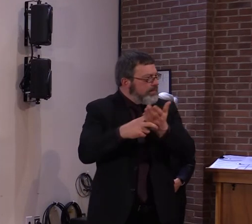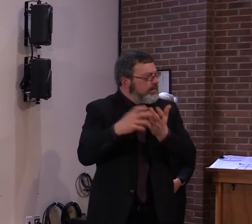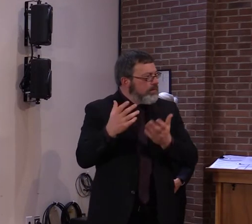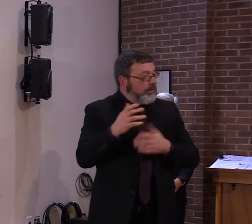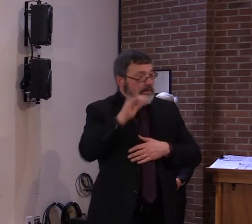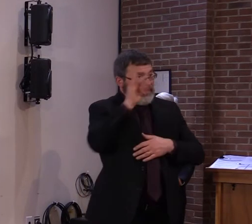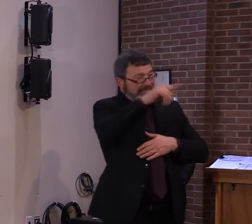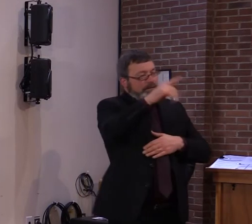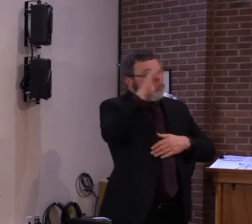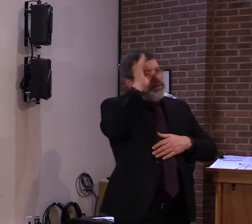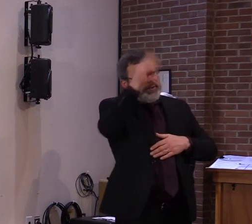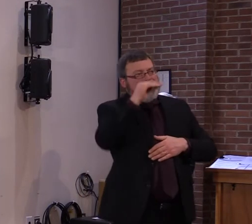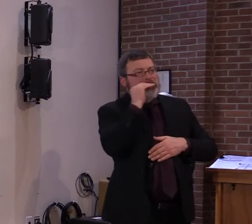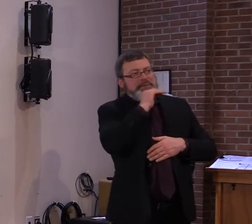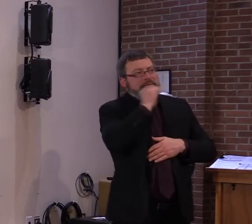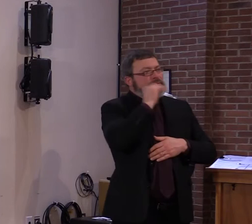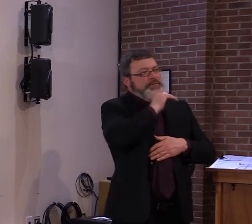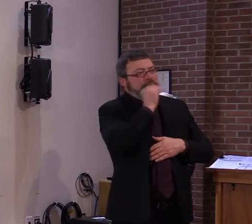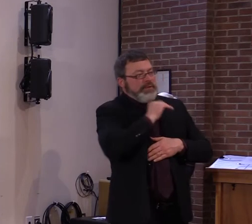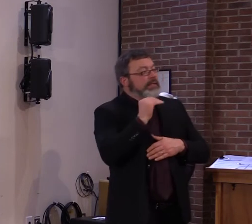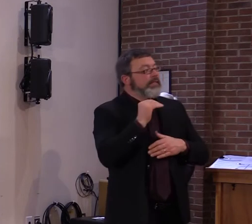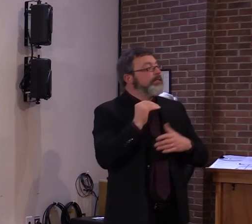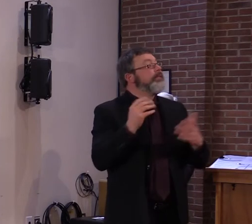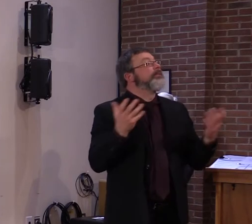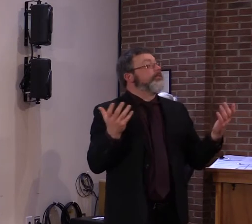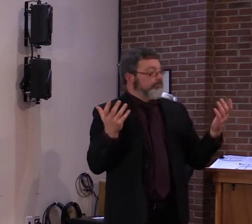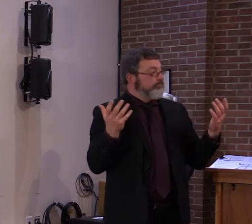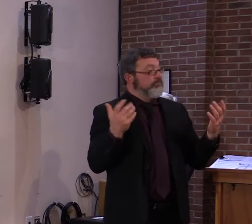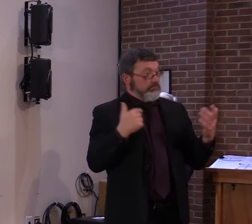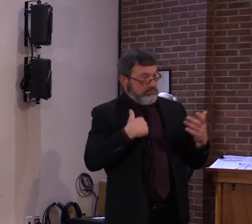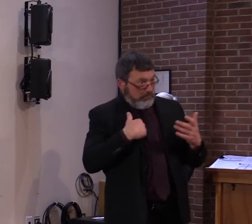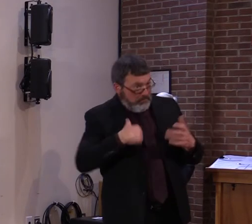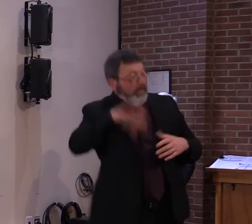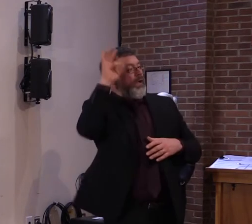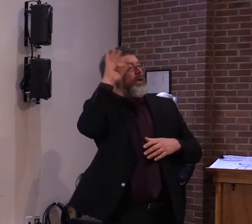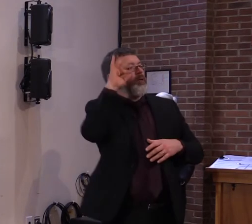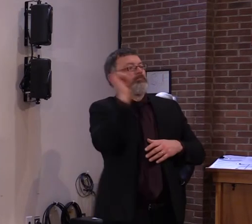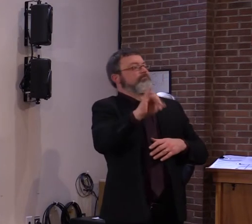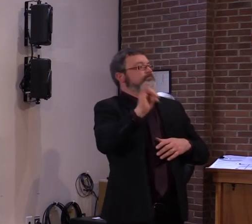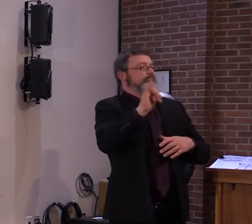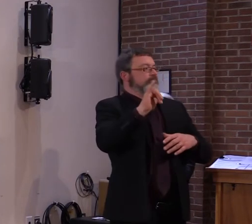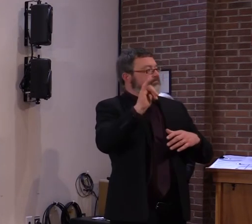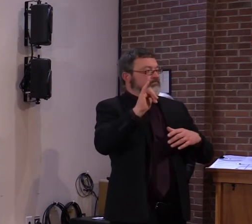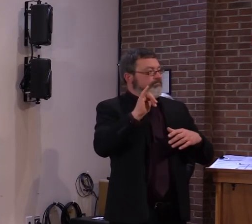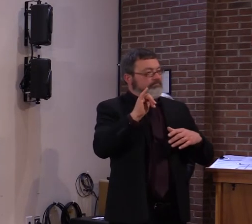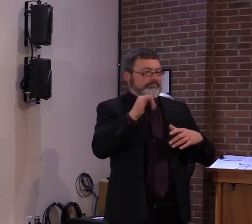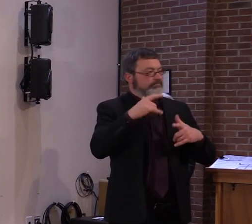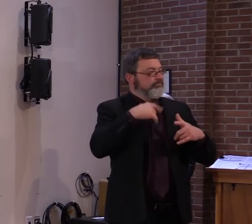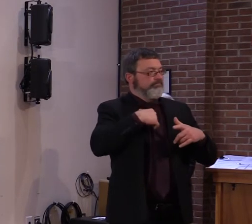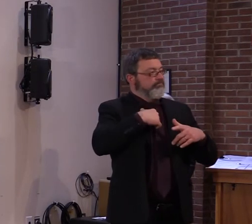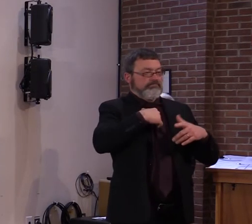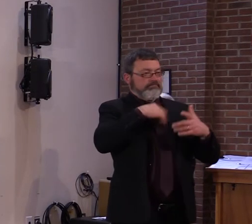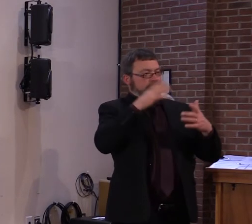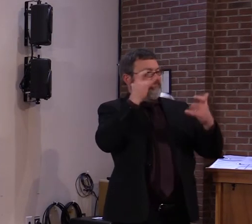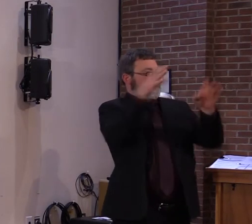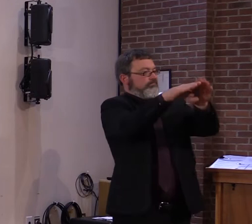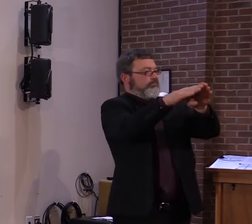in their attesting, and we find out, we'll urge the ski areas to pull their passes. And that was the agreement we